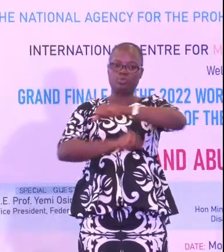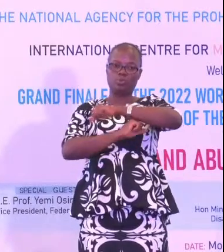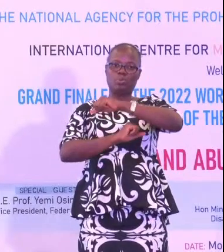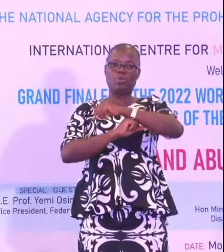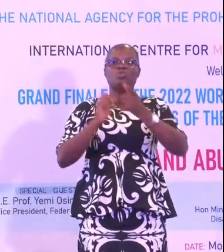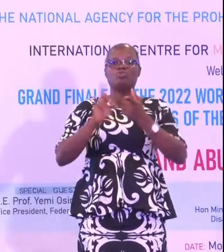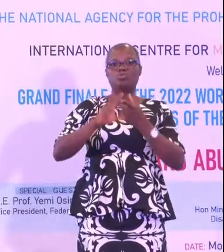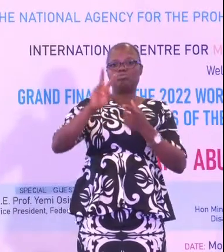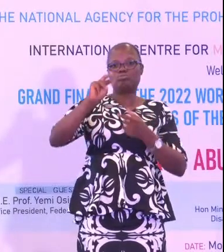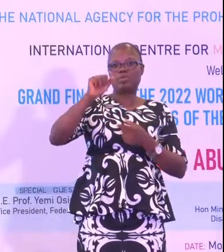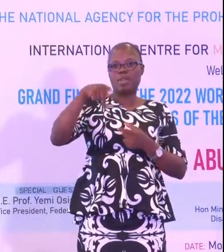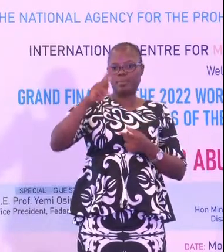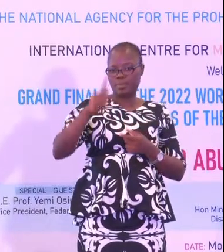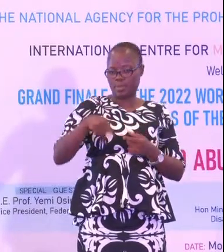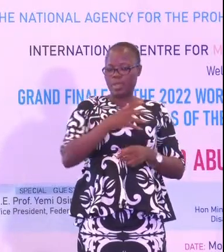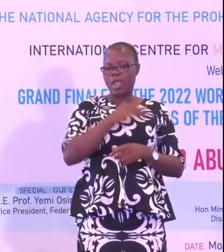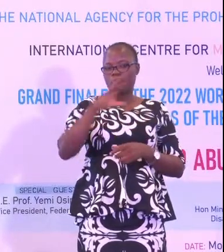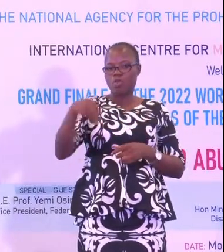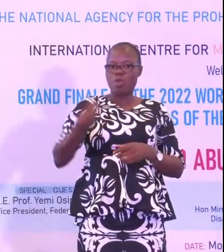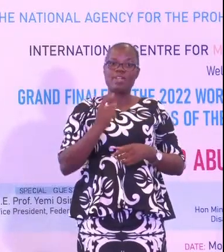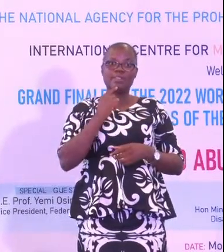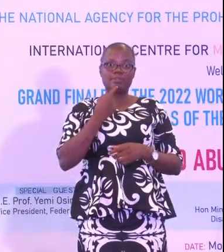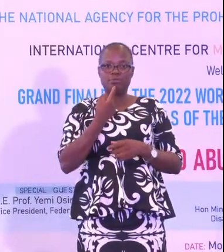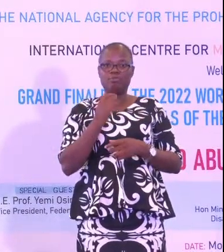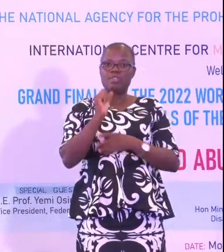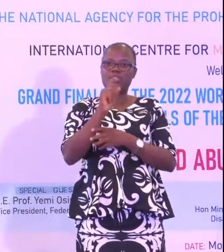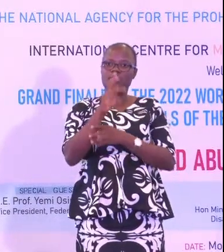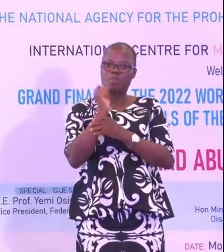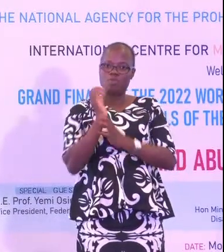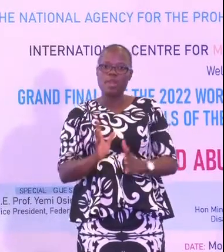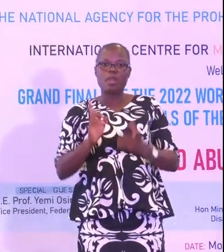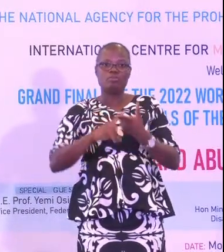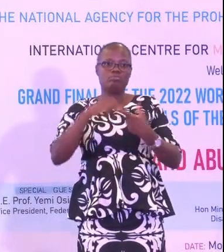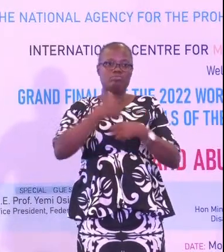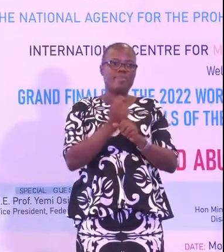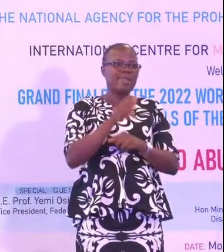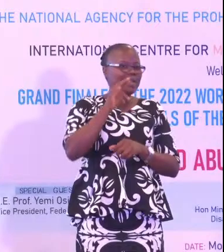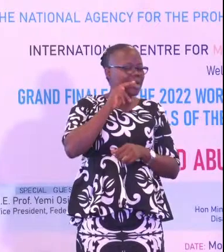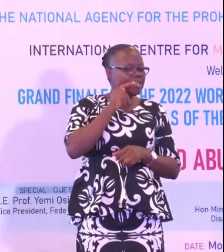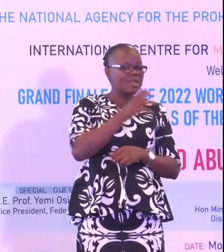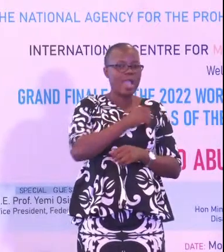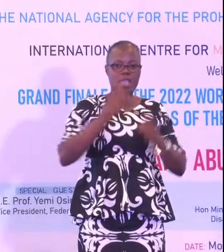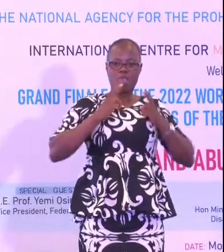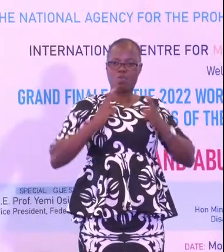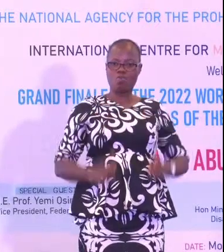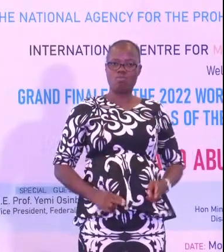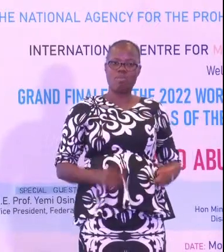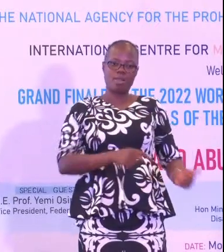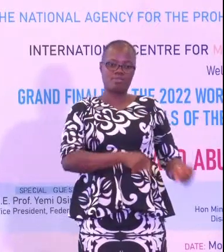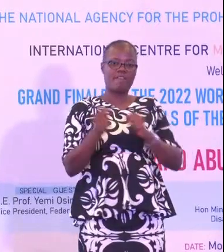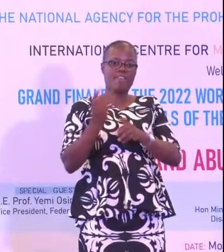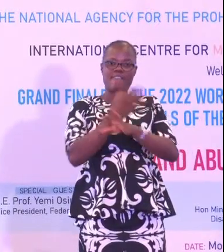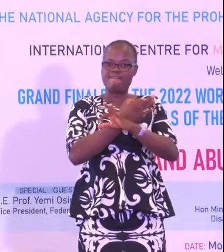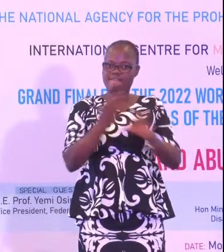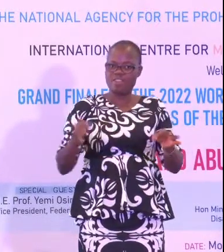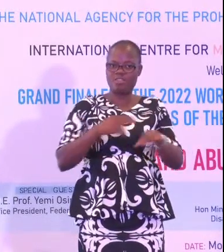to NAPTIP and other critical stakeholders to make Nigeria a human trafficking-free